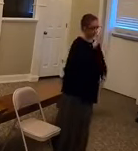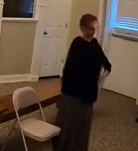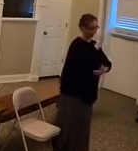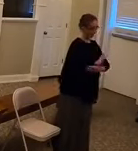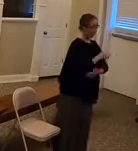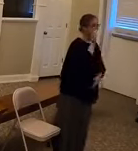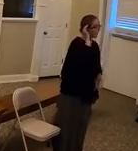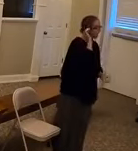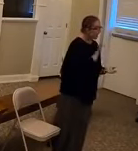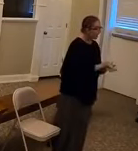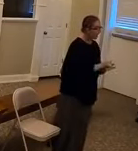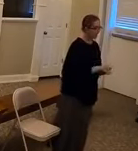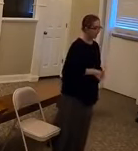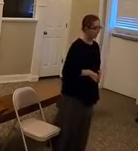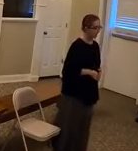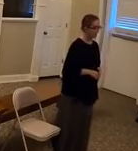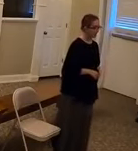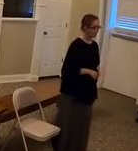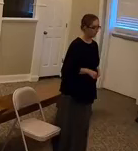sons. You hear that?